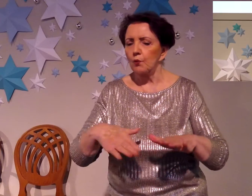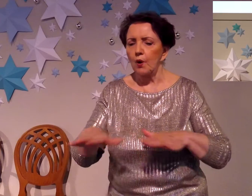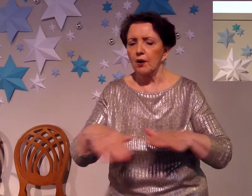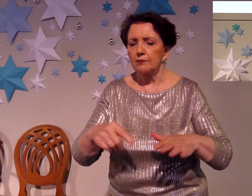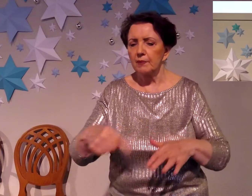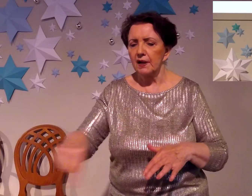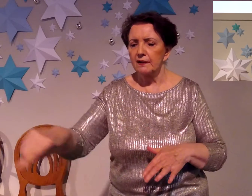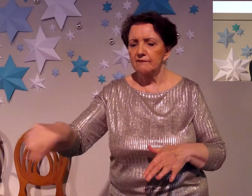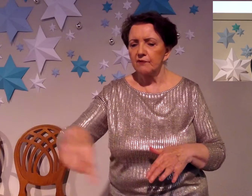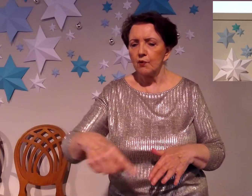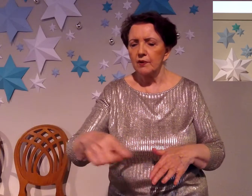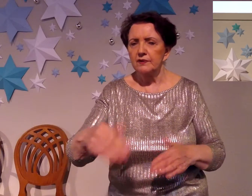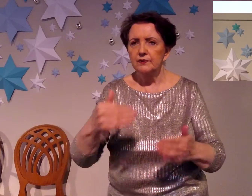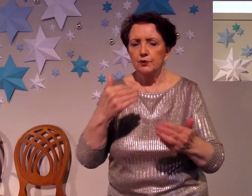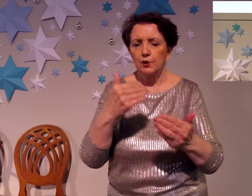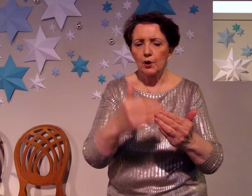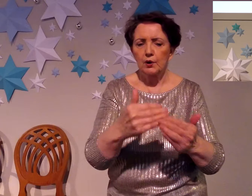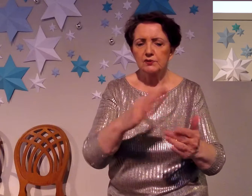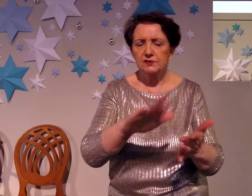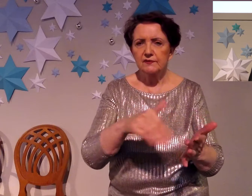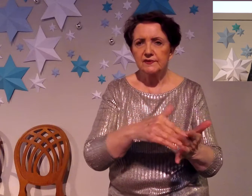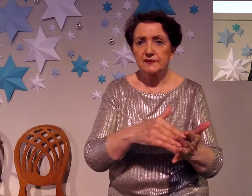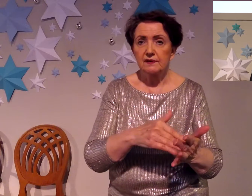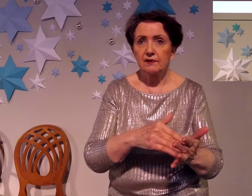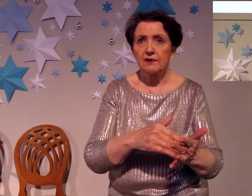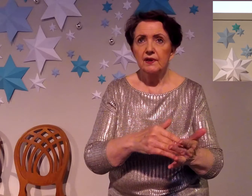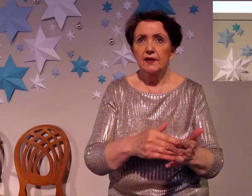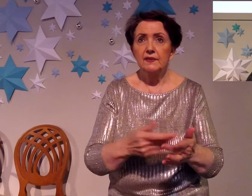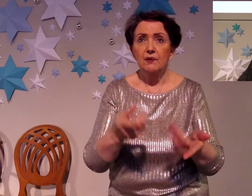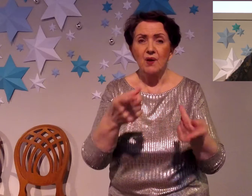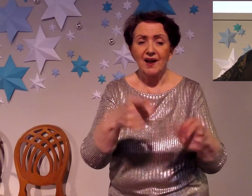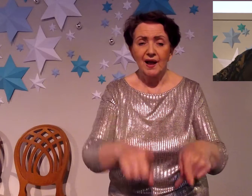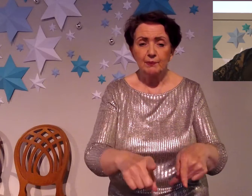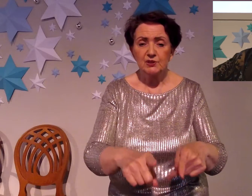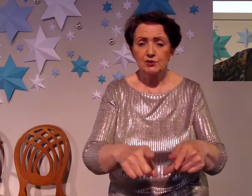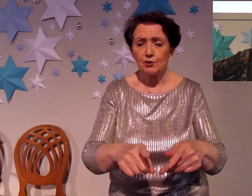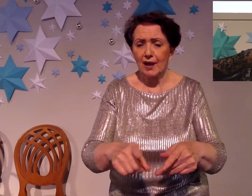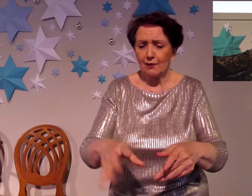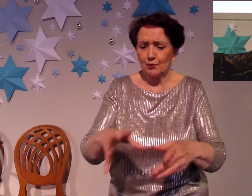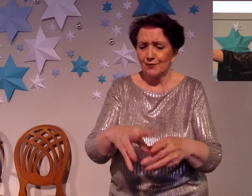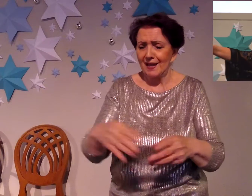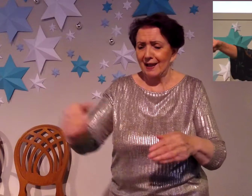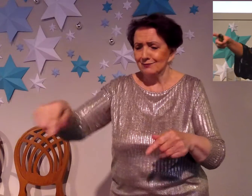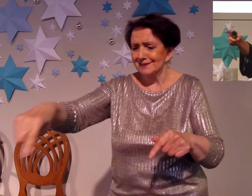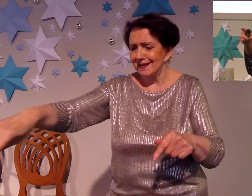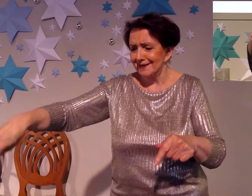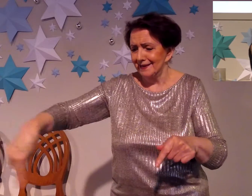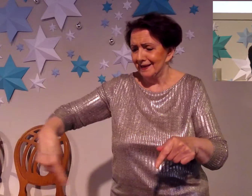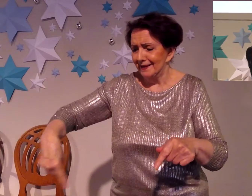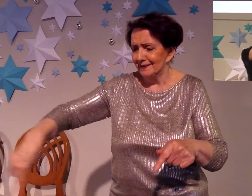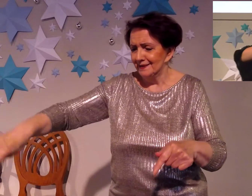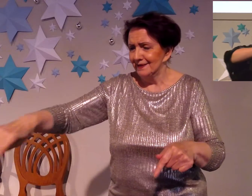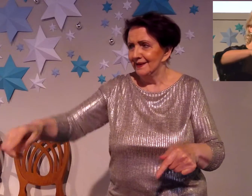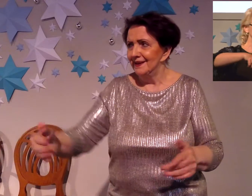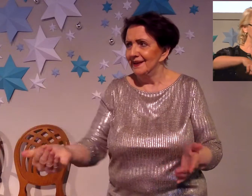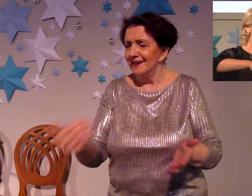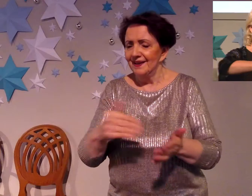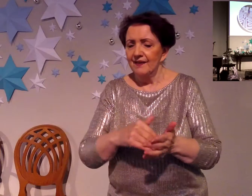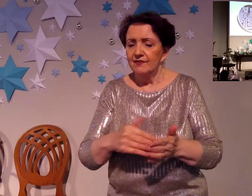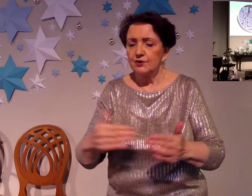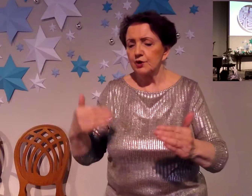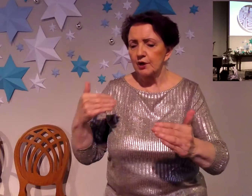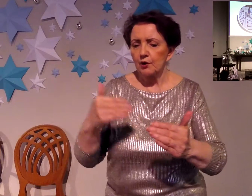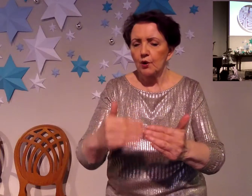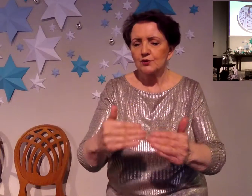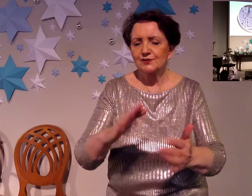sudden you're close to the center, and then the next thing you know, you're way out here on the outside again. And then you're close to the center,